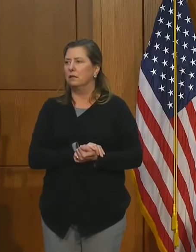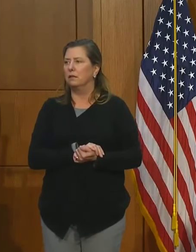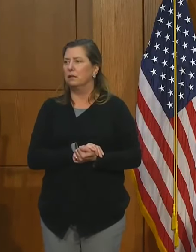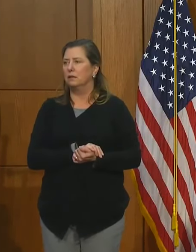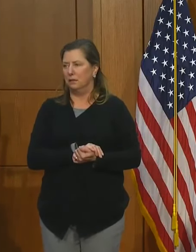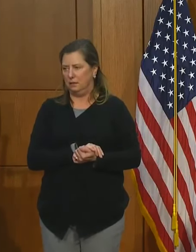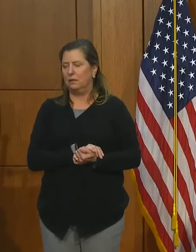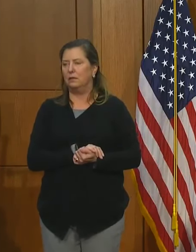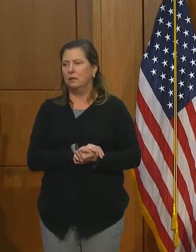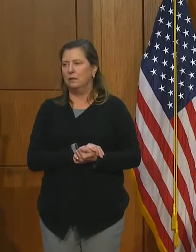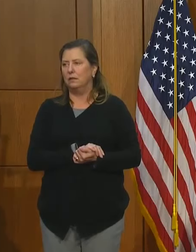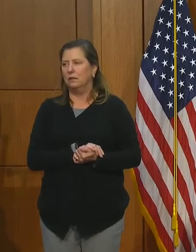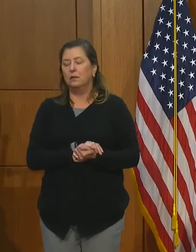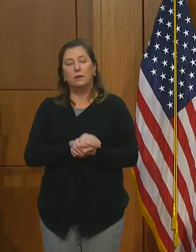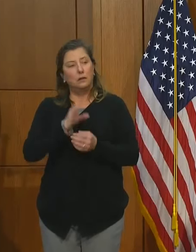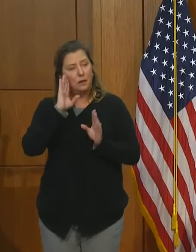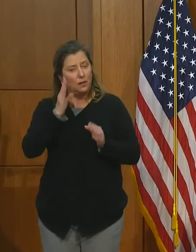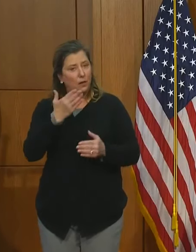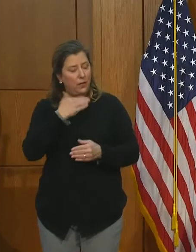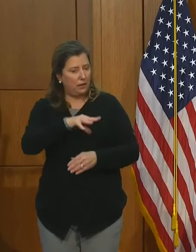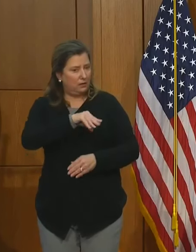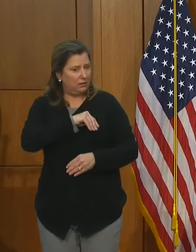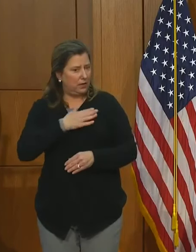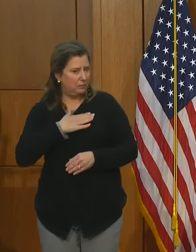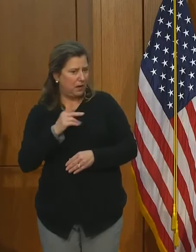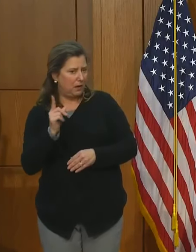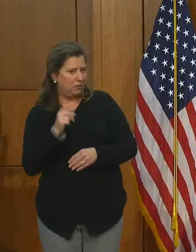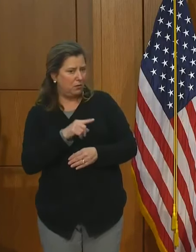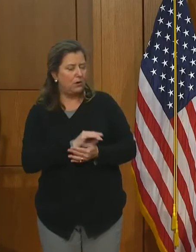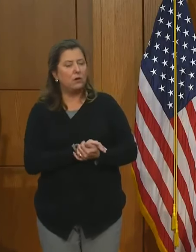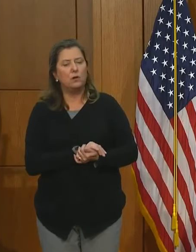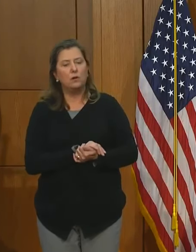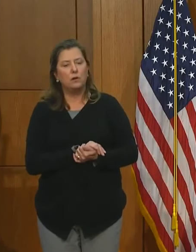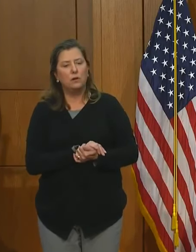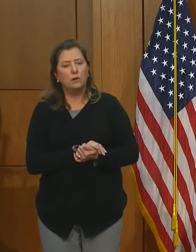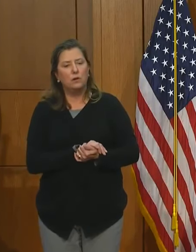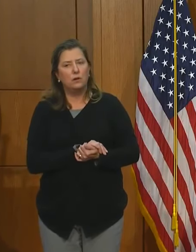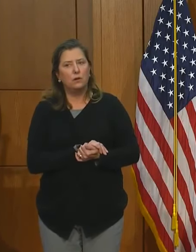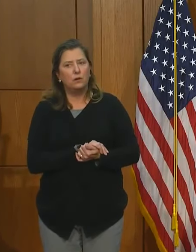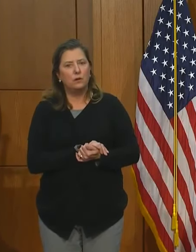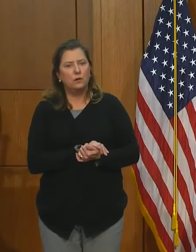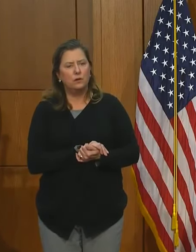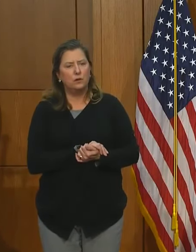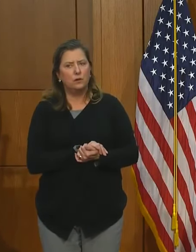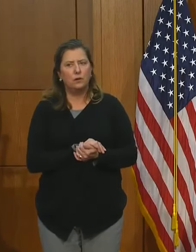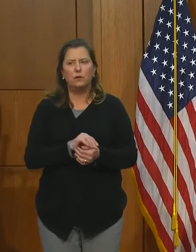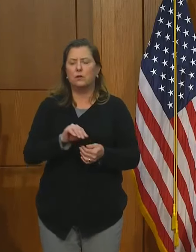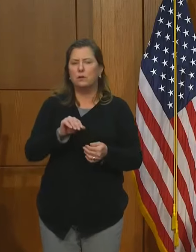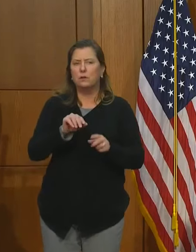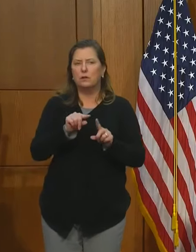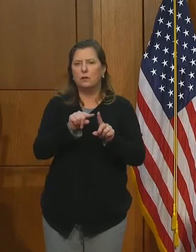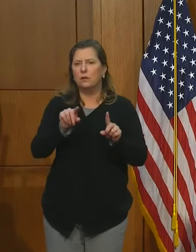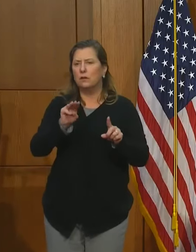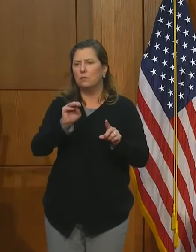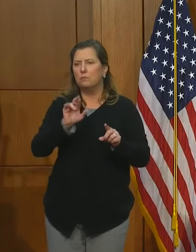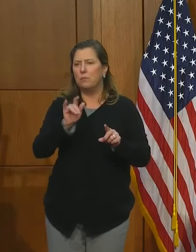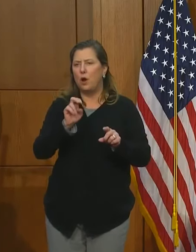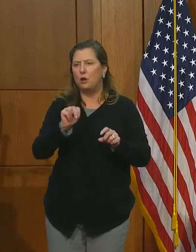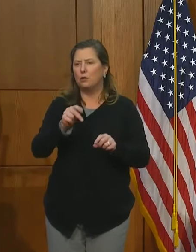Press. Yeah, hello. Thanks for taking my call. Governor, did you intervene in the case of Vincent Martin and the parole board? And if